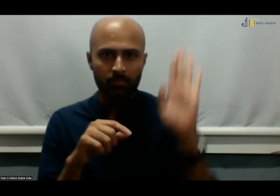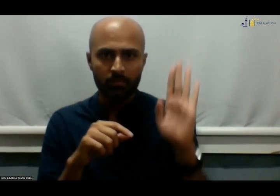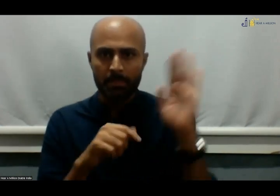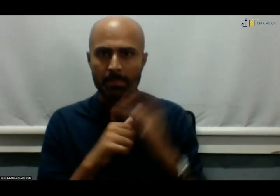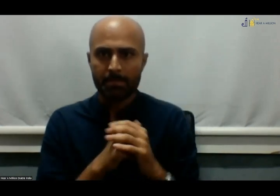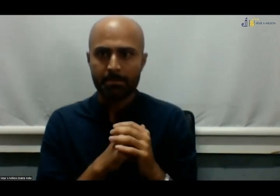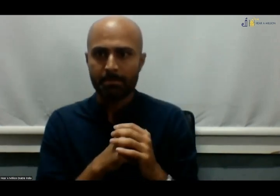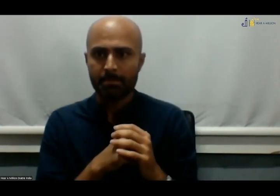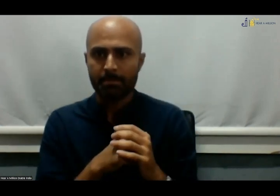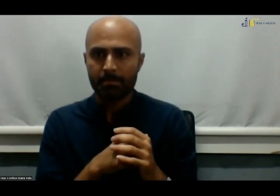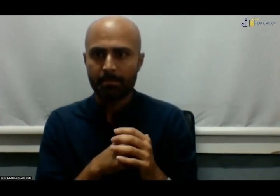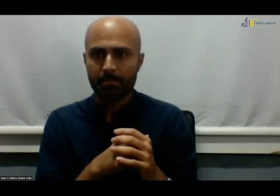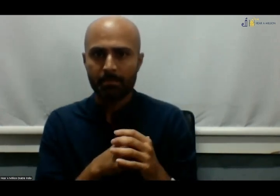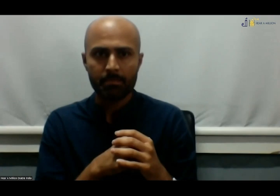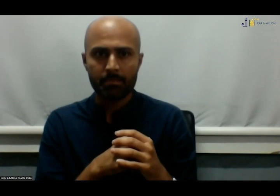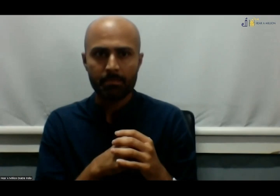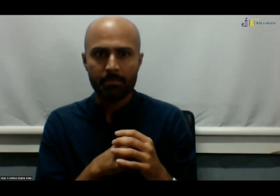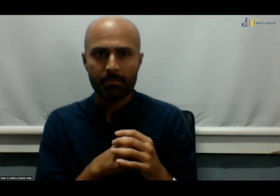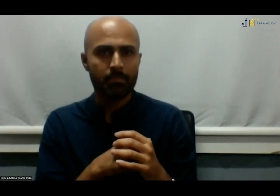Yes,